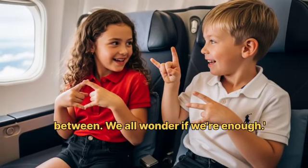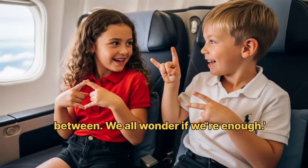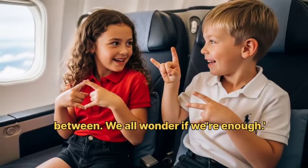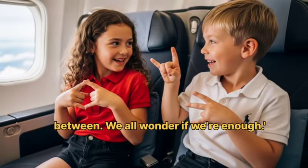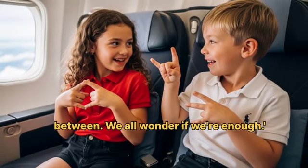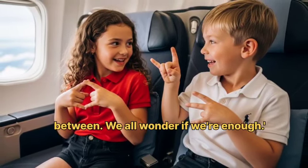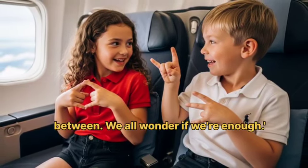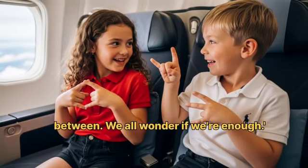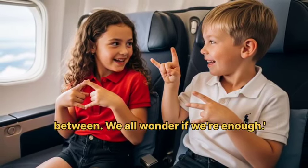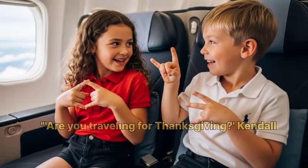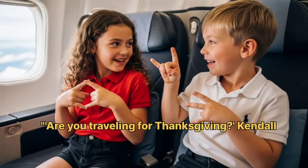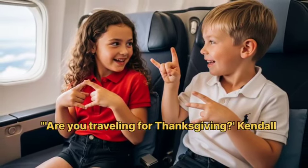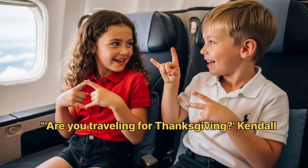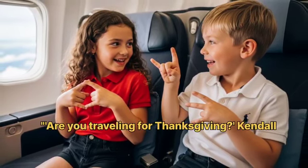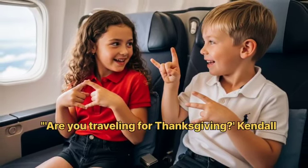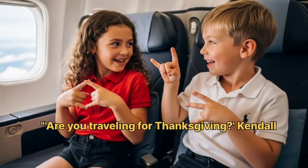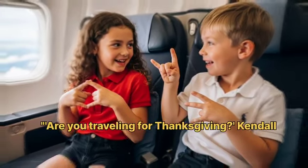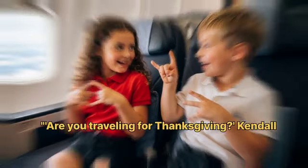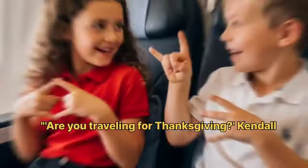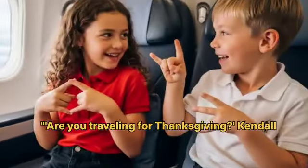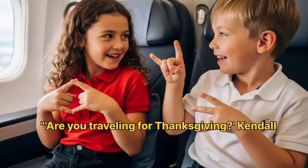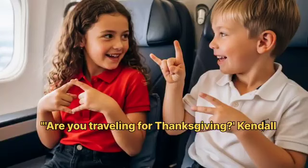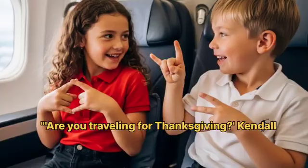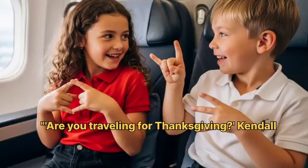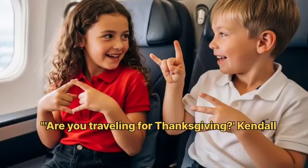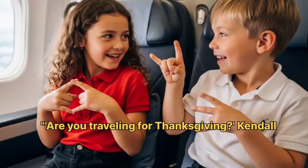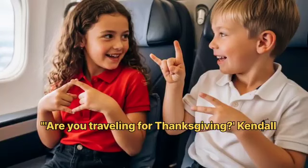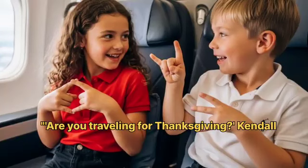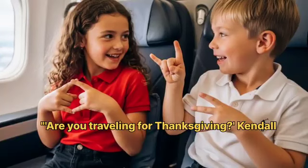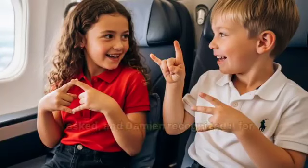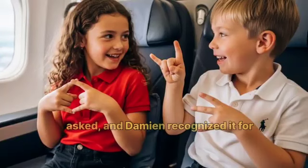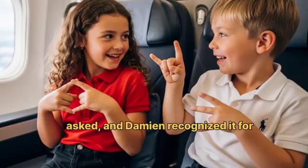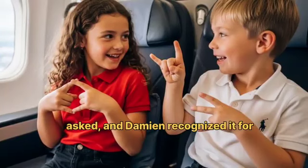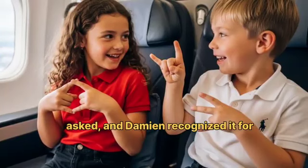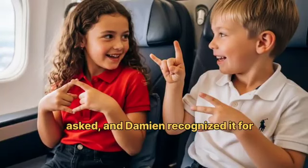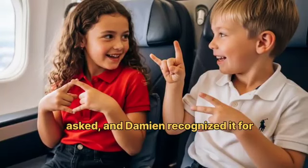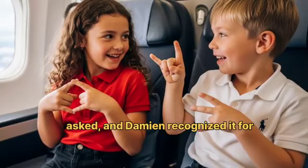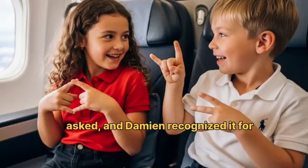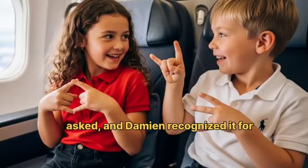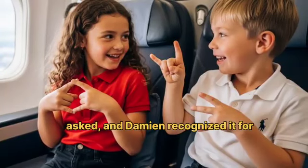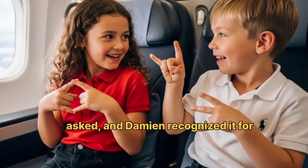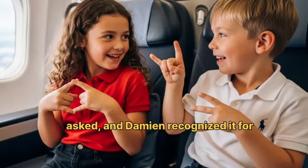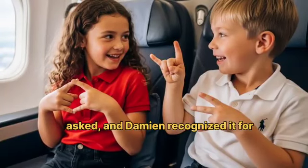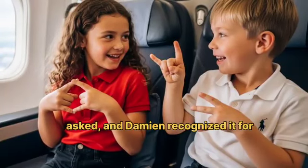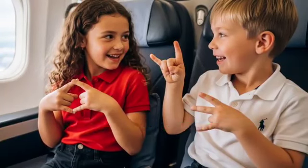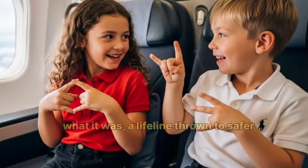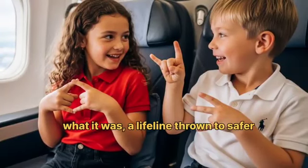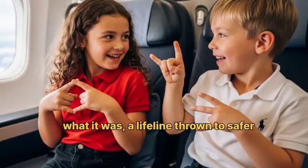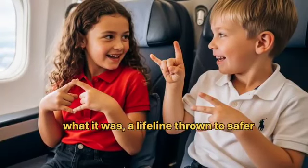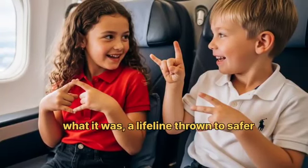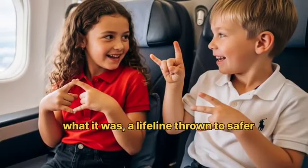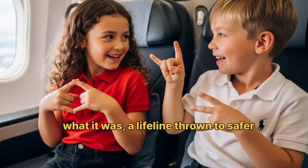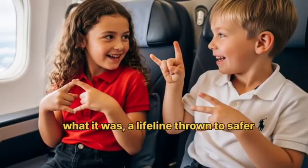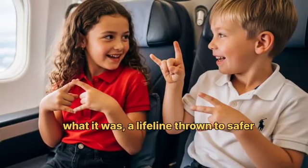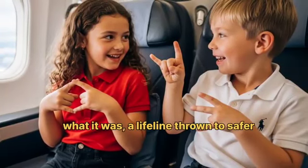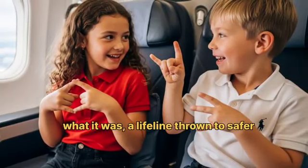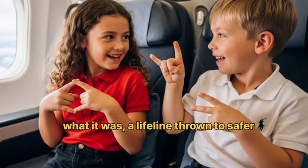if we're enough." "Are you traveling for Thanksgiving?" Kendall asked, and Damien recognized it for what it was, a